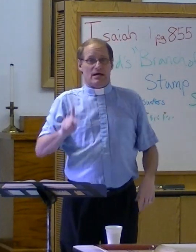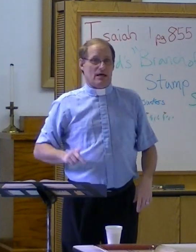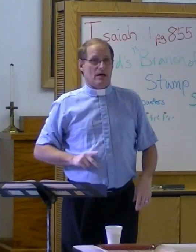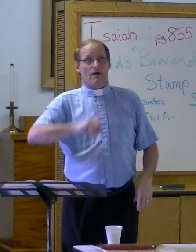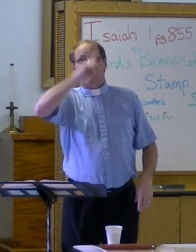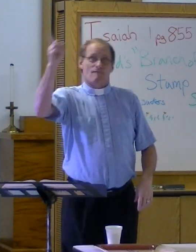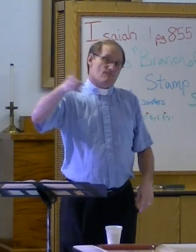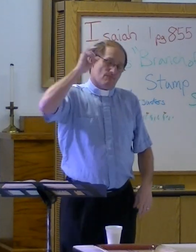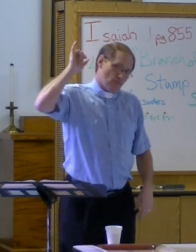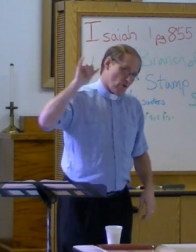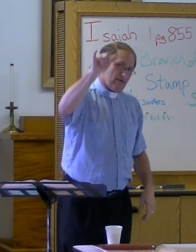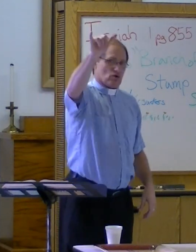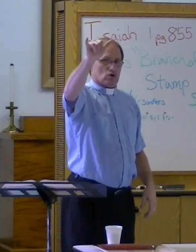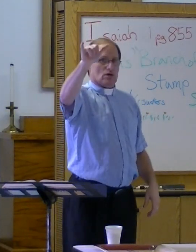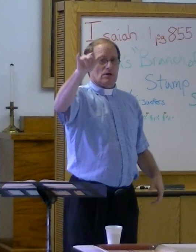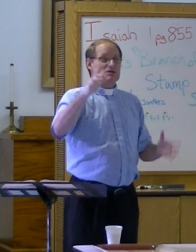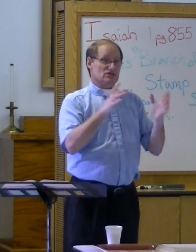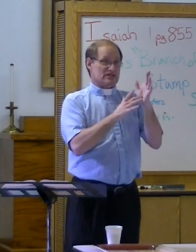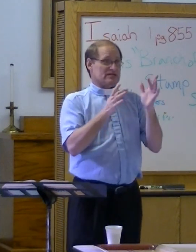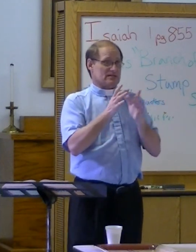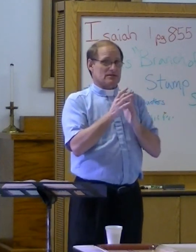king forever. Jesus.